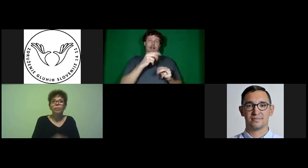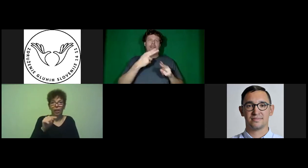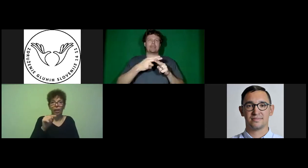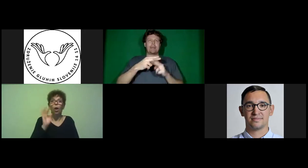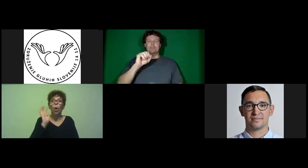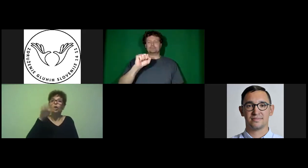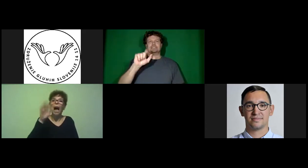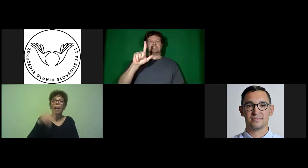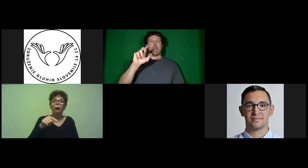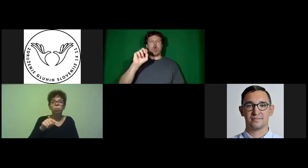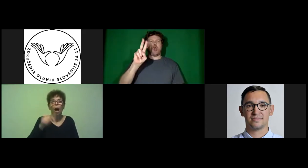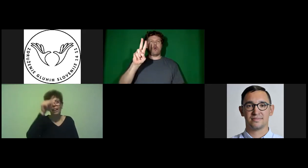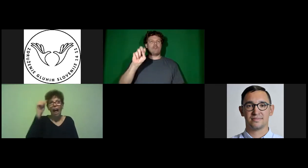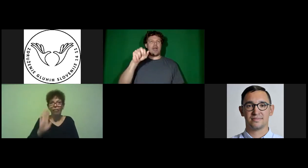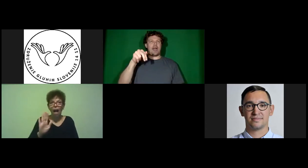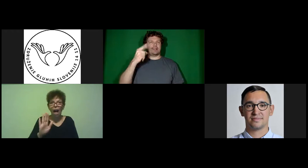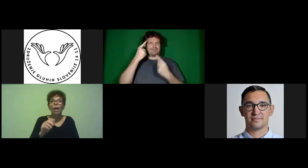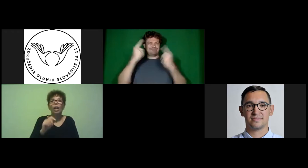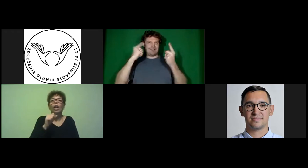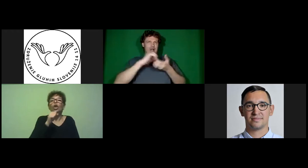mention a few highlights.